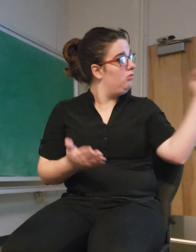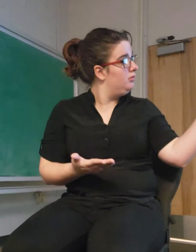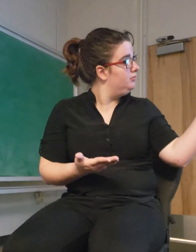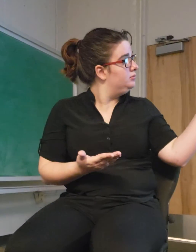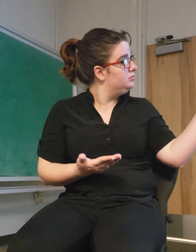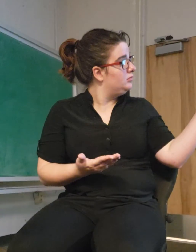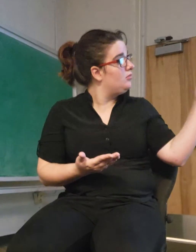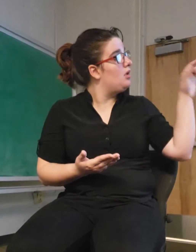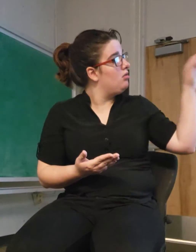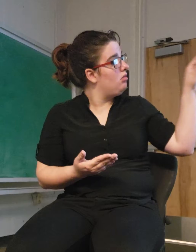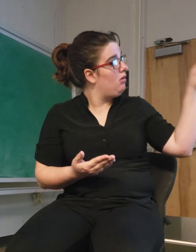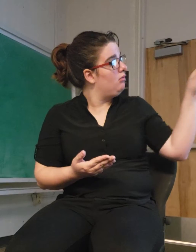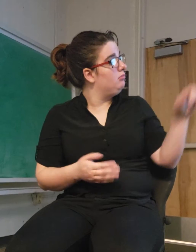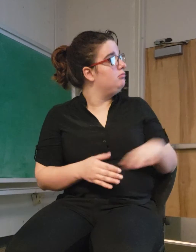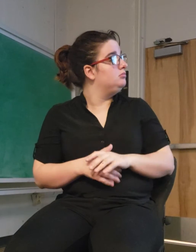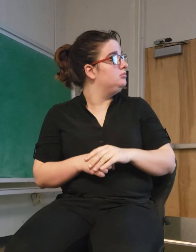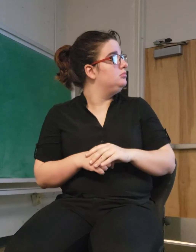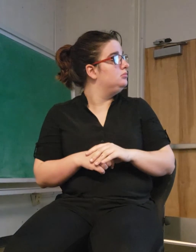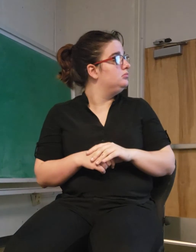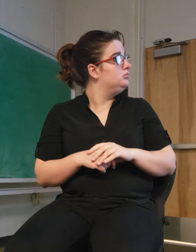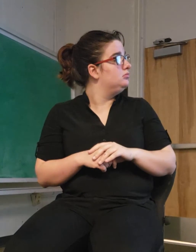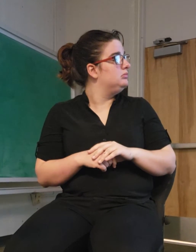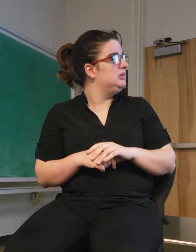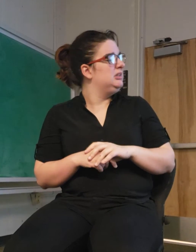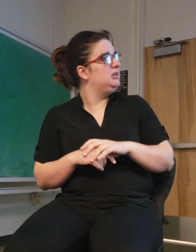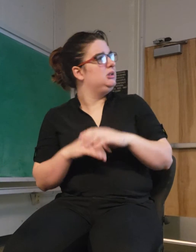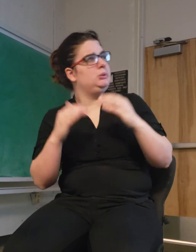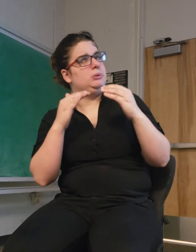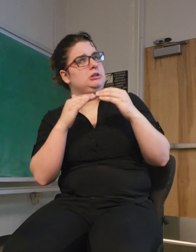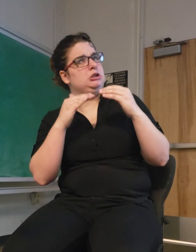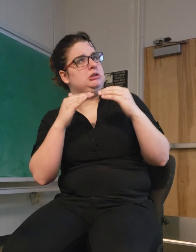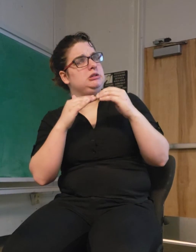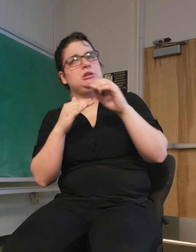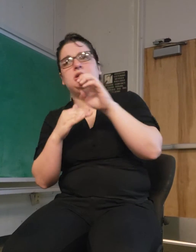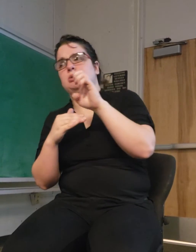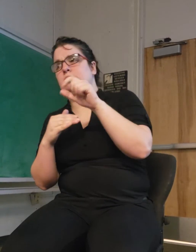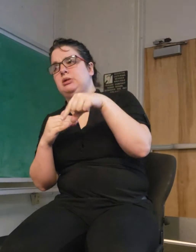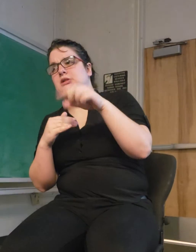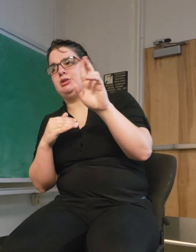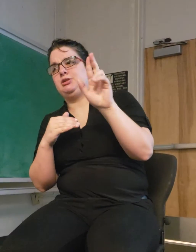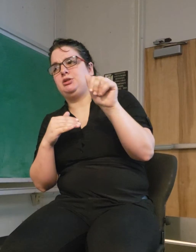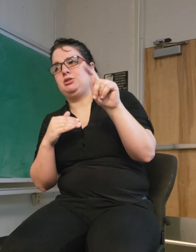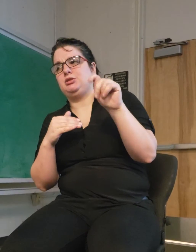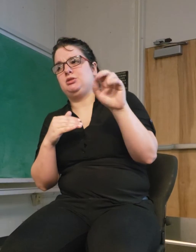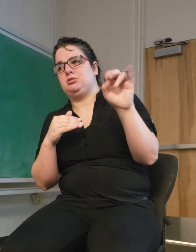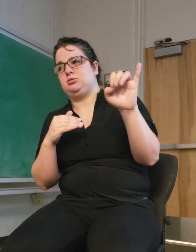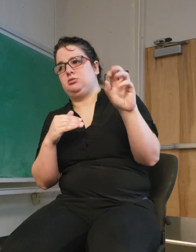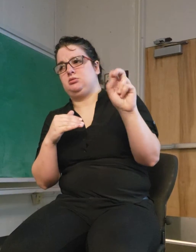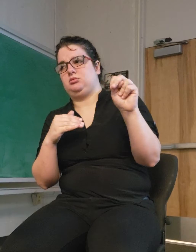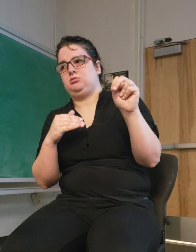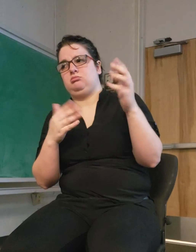that I gave you out last day simply states that the energy is related to the wavelength via this